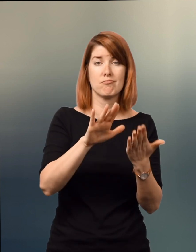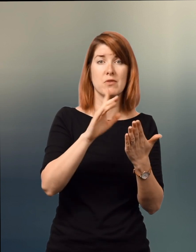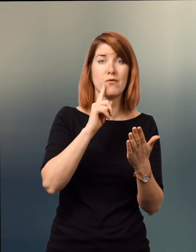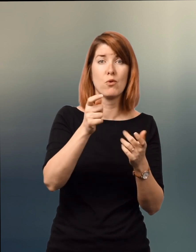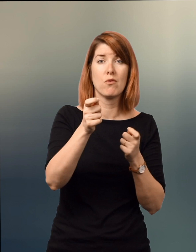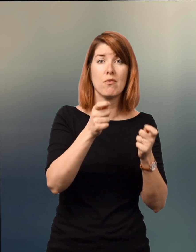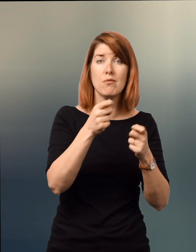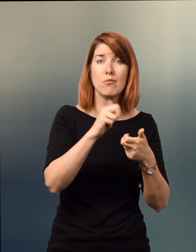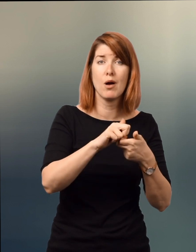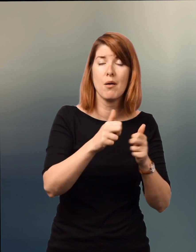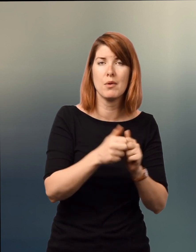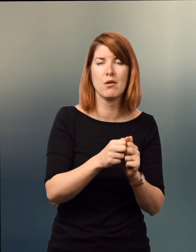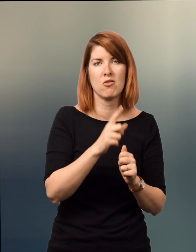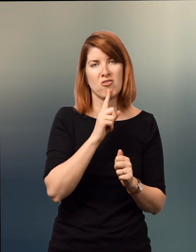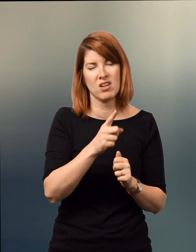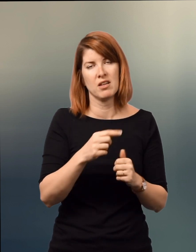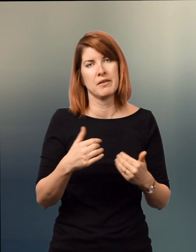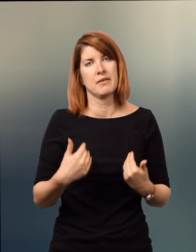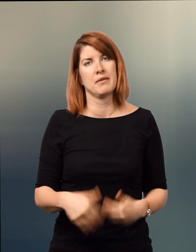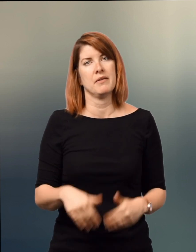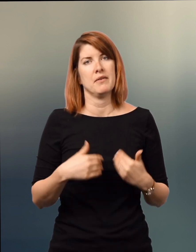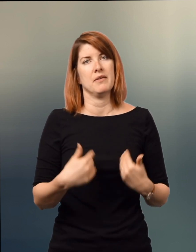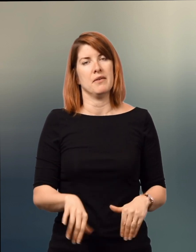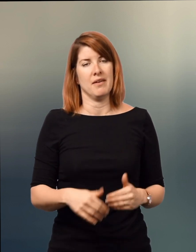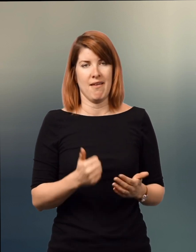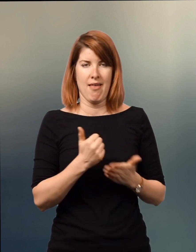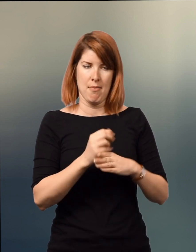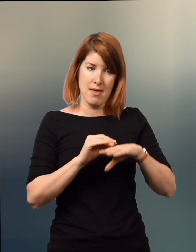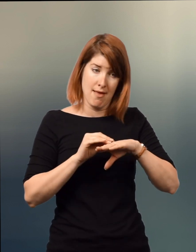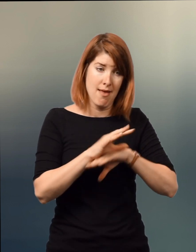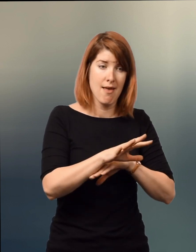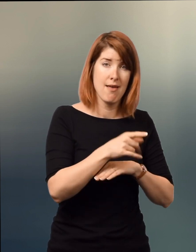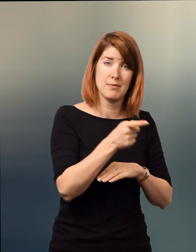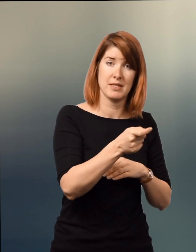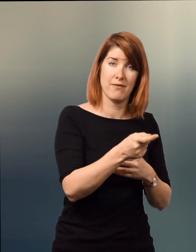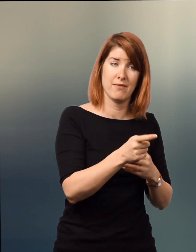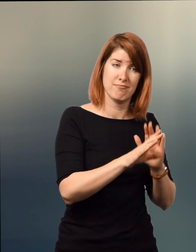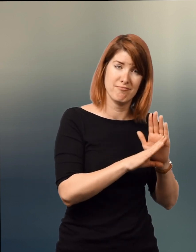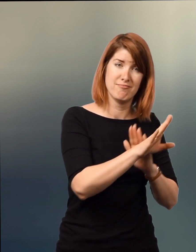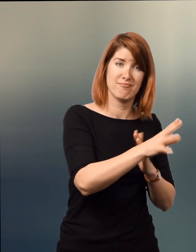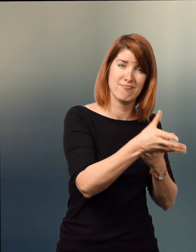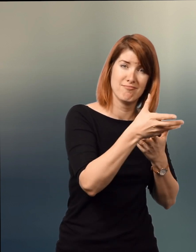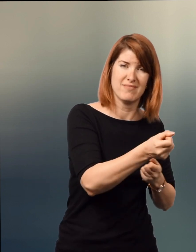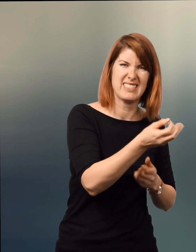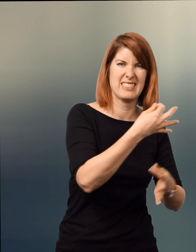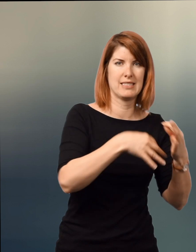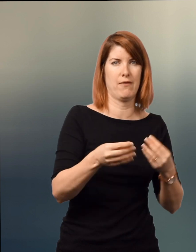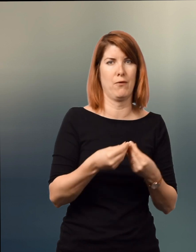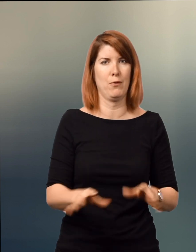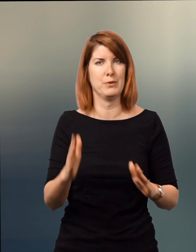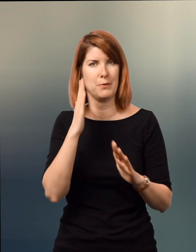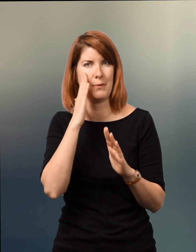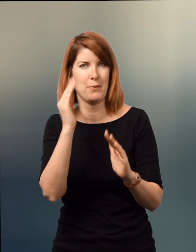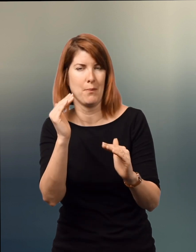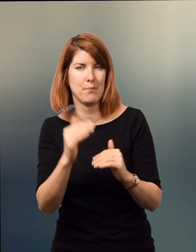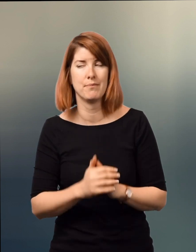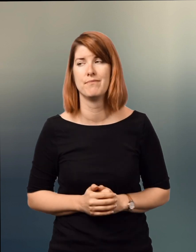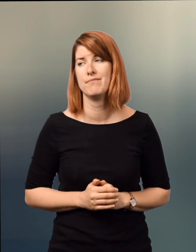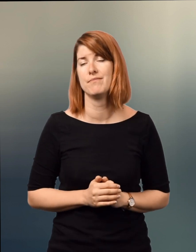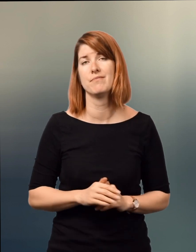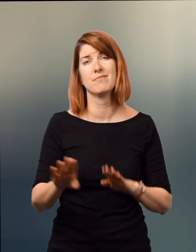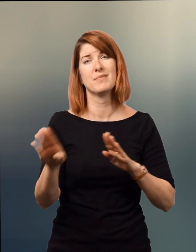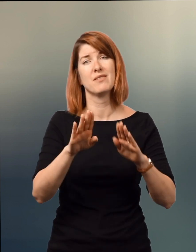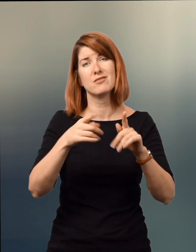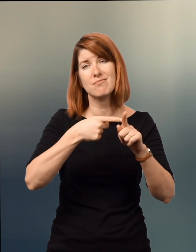of handling problems can make the difference between a child gaining confidence or losing hope. Behavioral